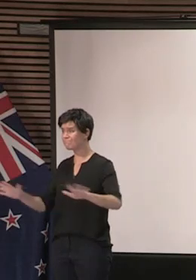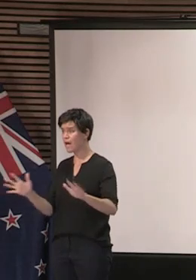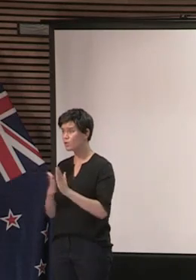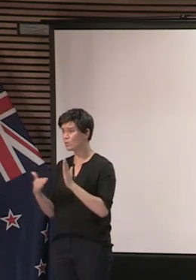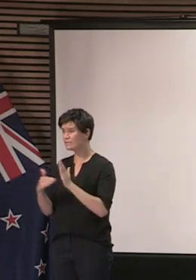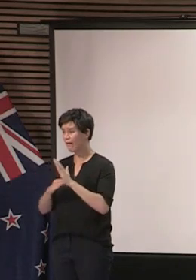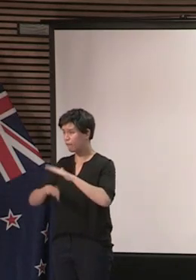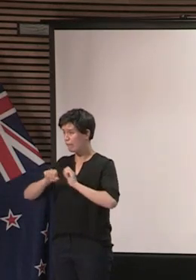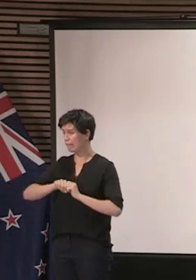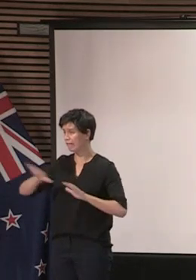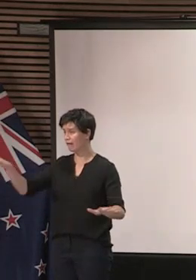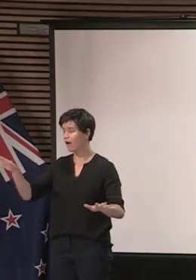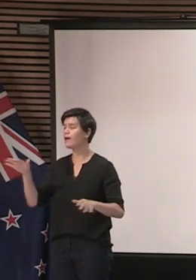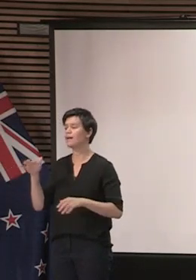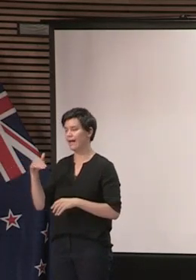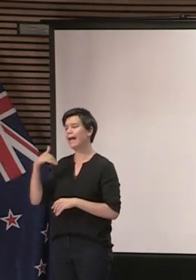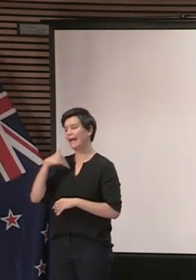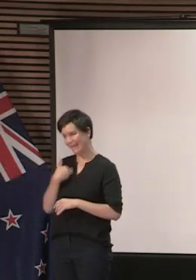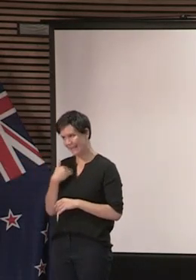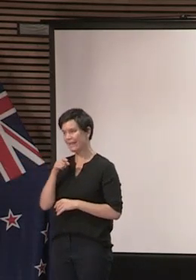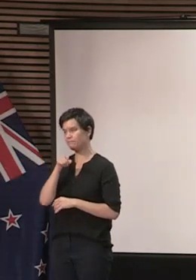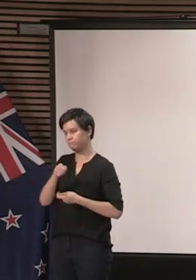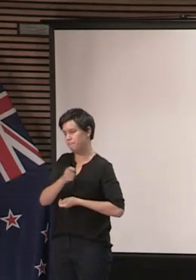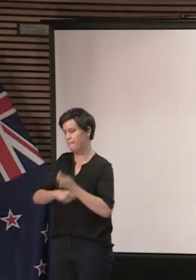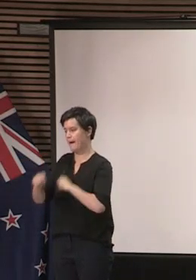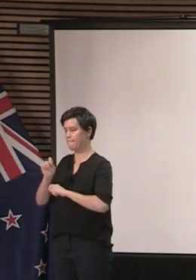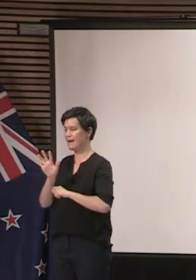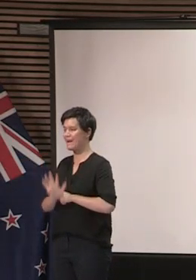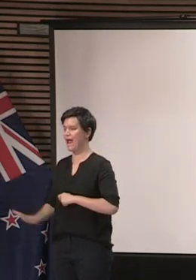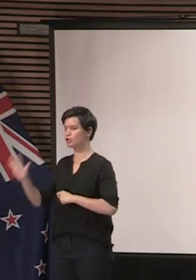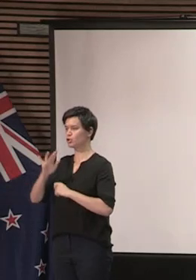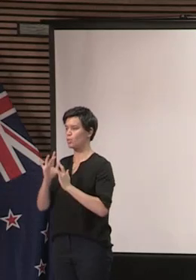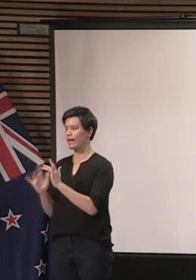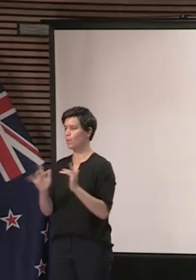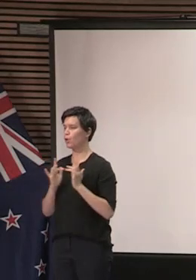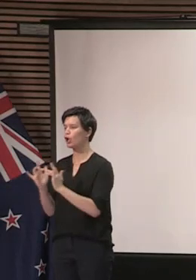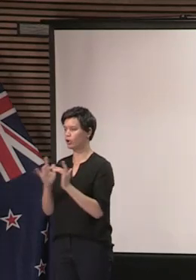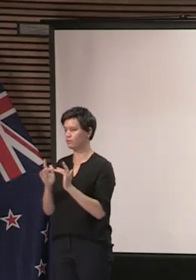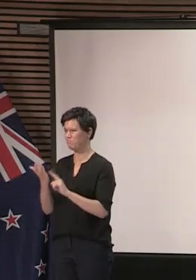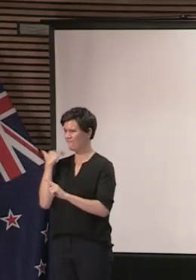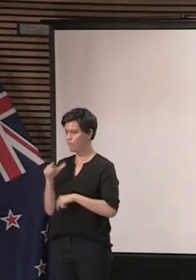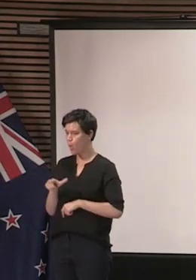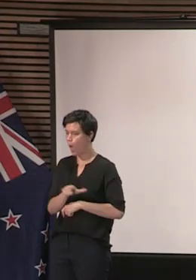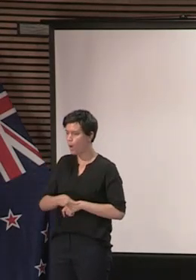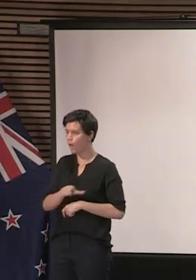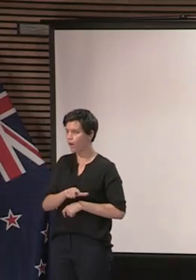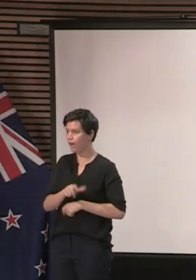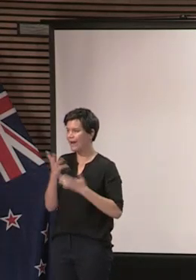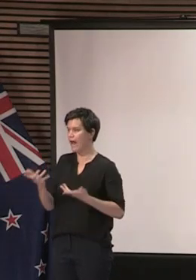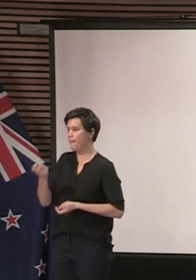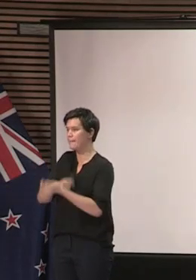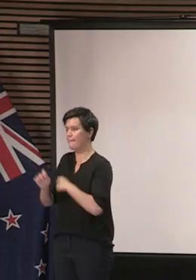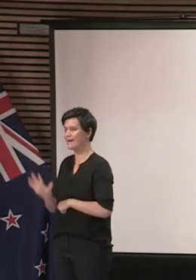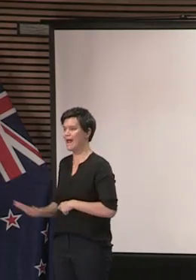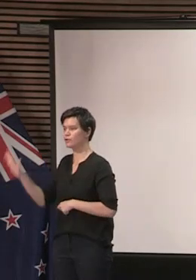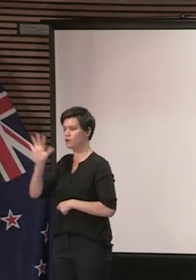national approach and bring that up to a national network, which we are doing. Secondly, the system that is being used is not one that's